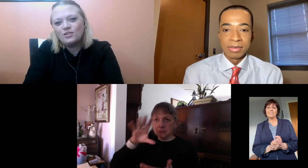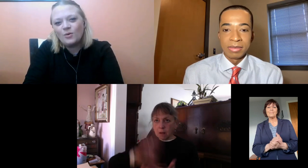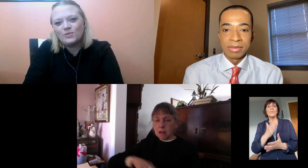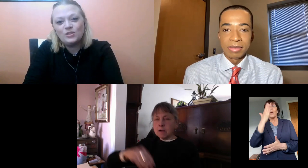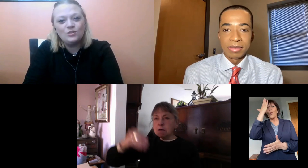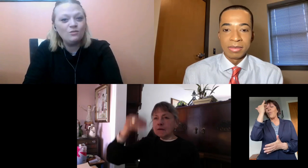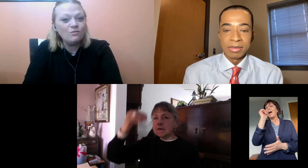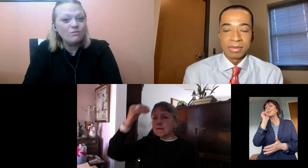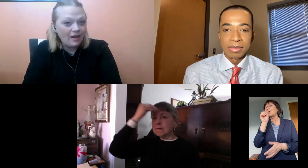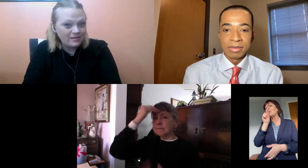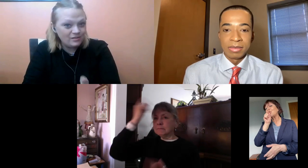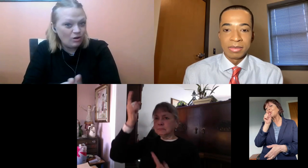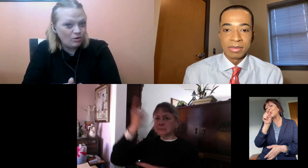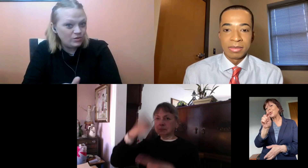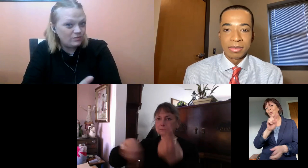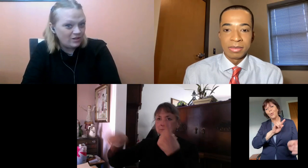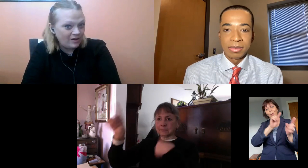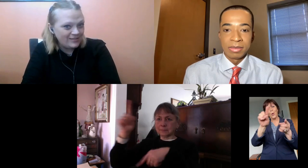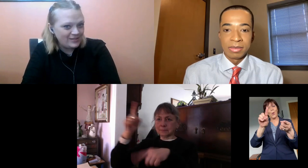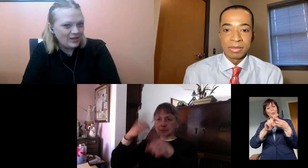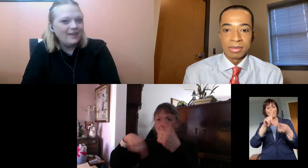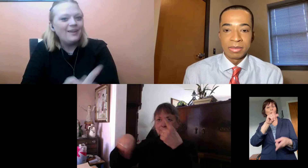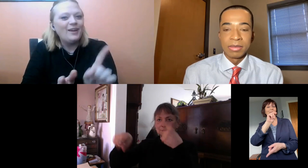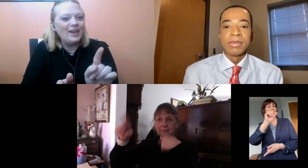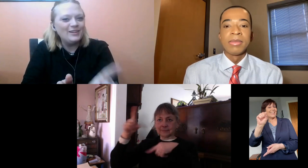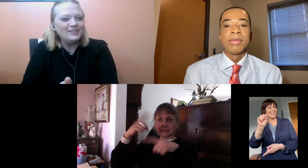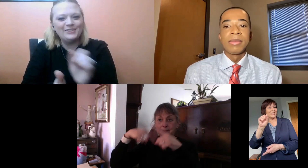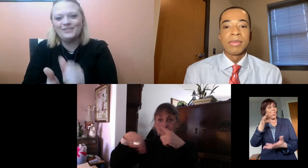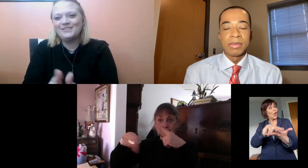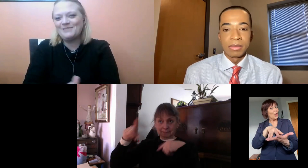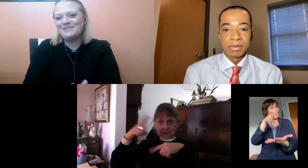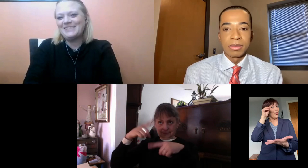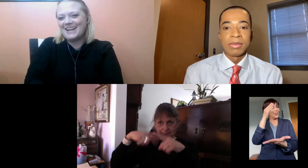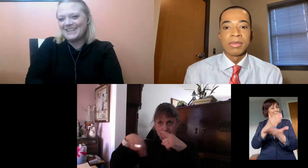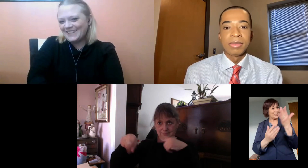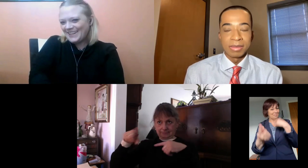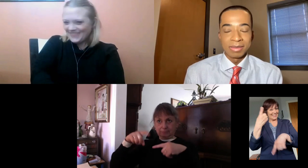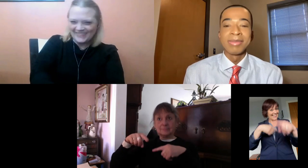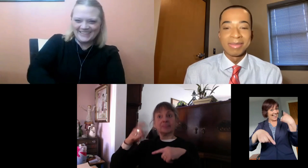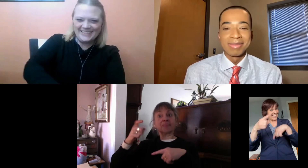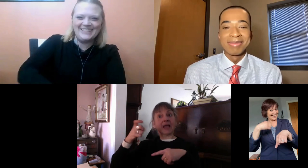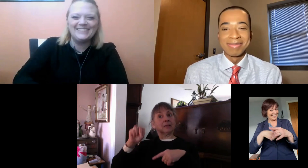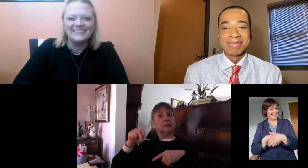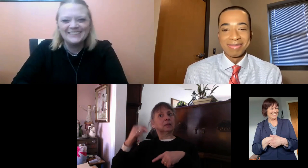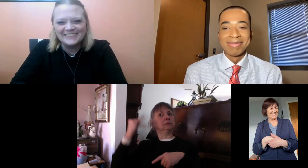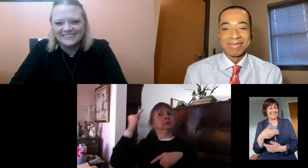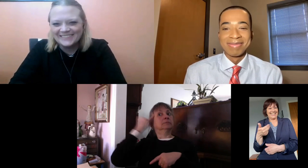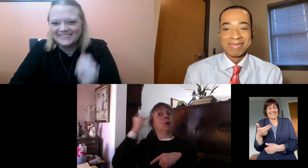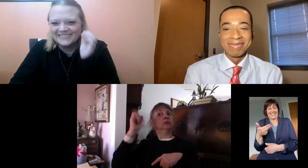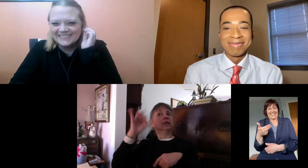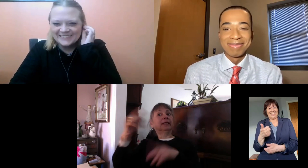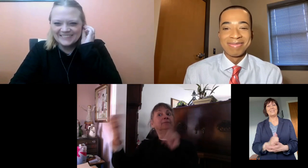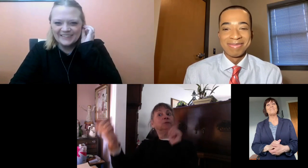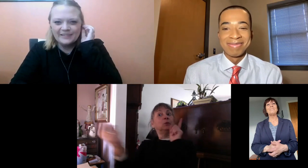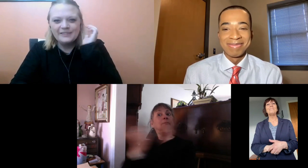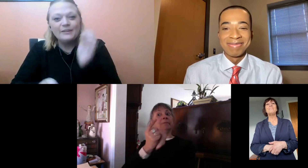Why don't you guys go to DOS and learn some sign language?